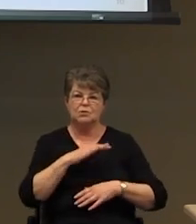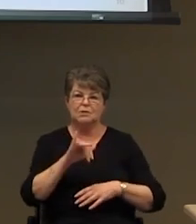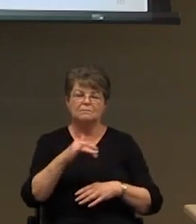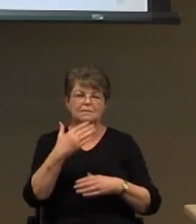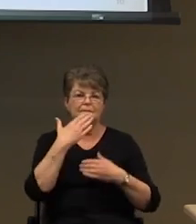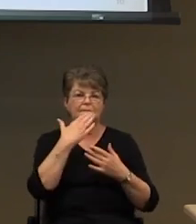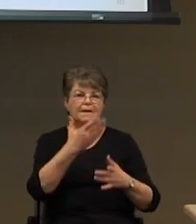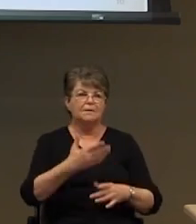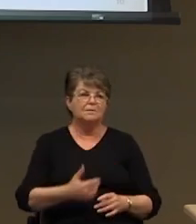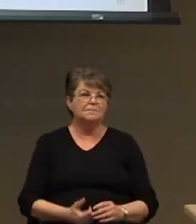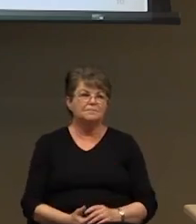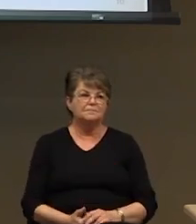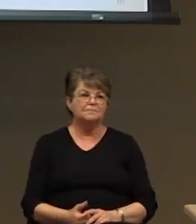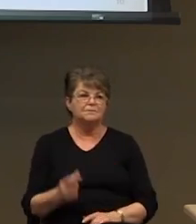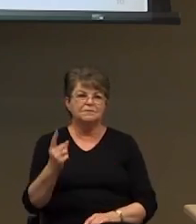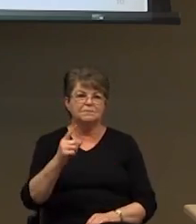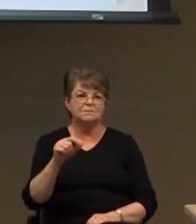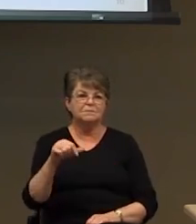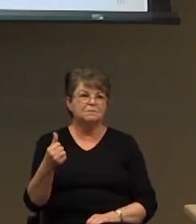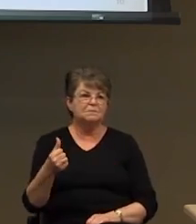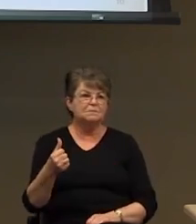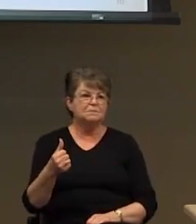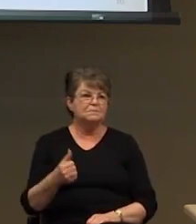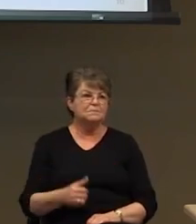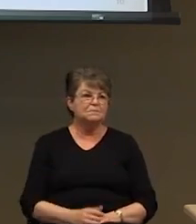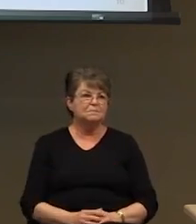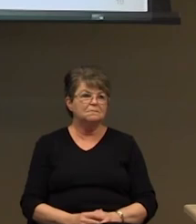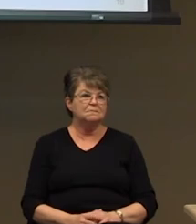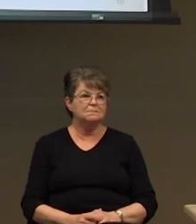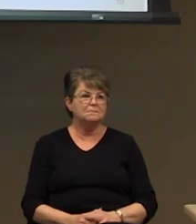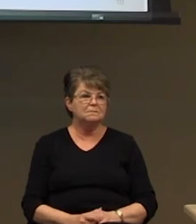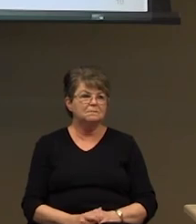Thank you. Someone else had their hand up.